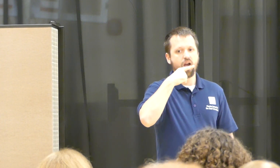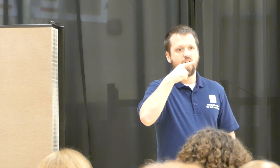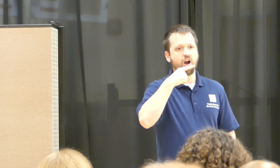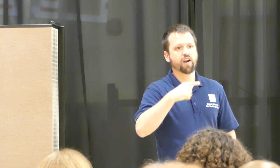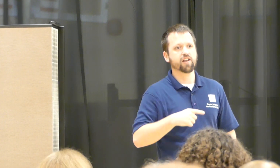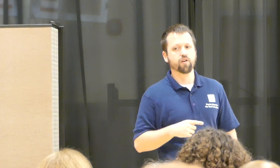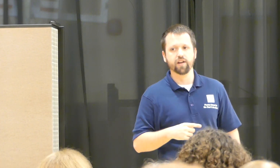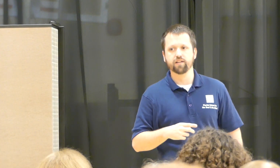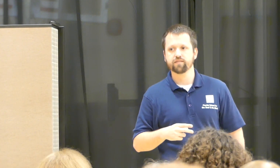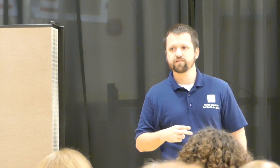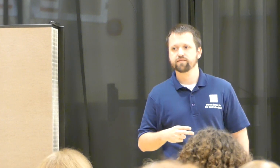Hard of hearing.